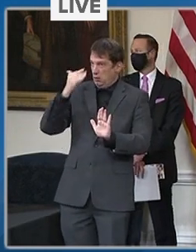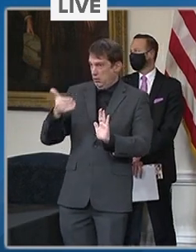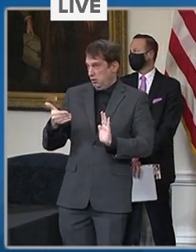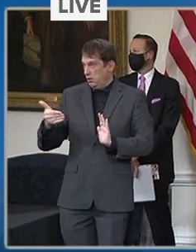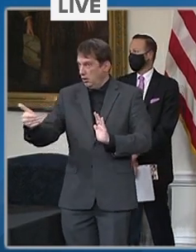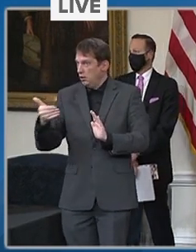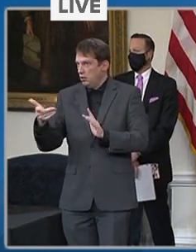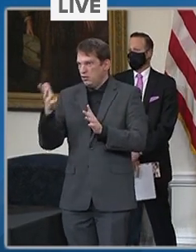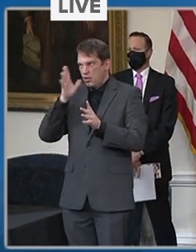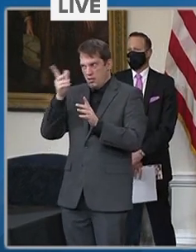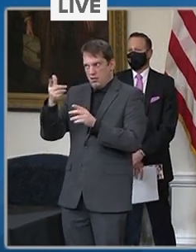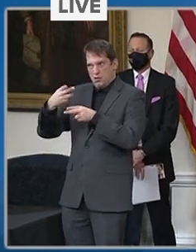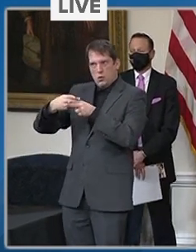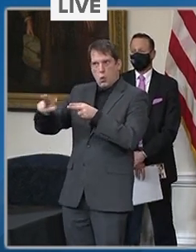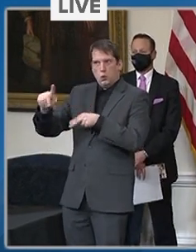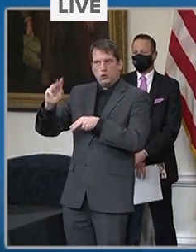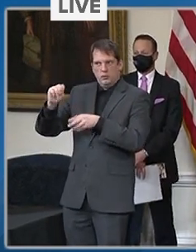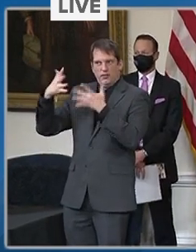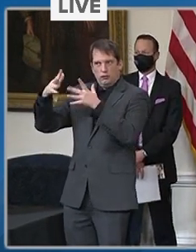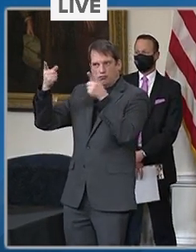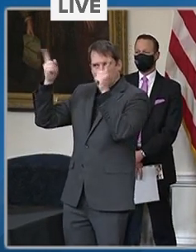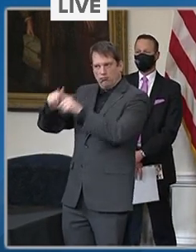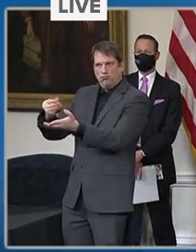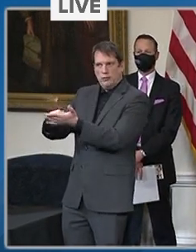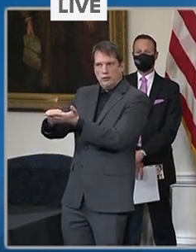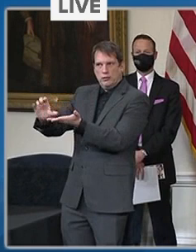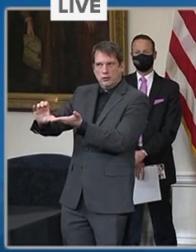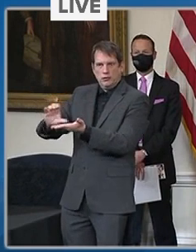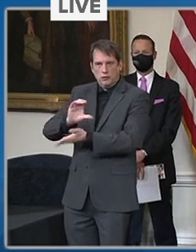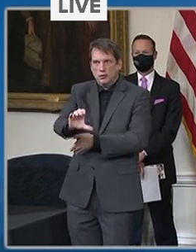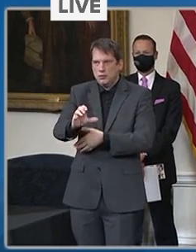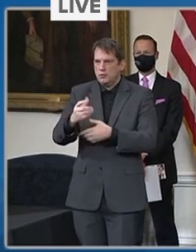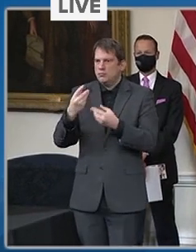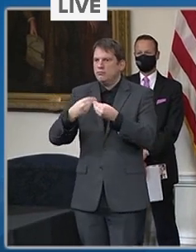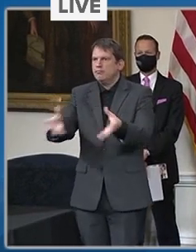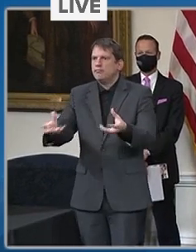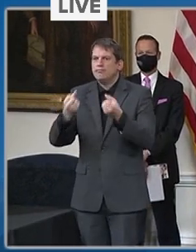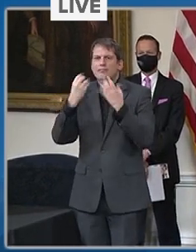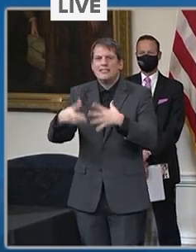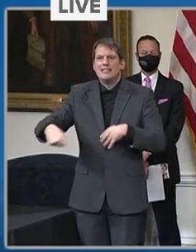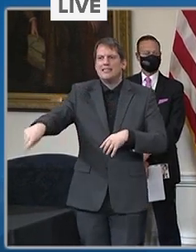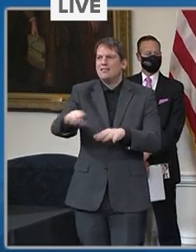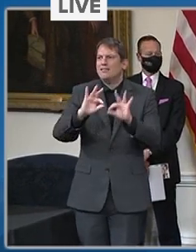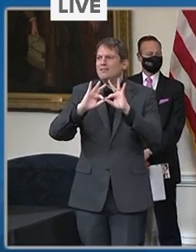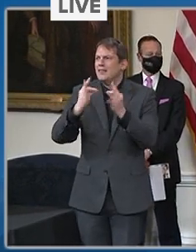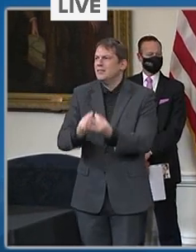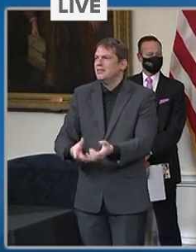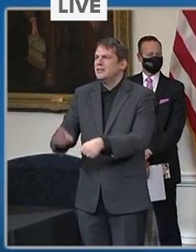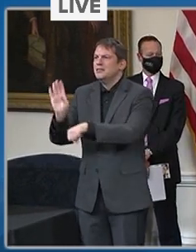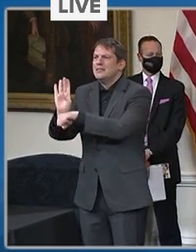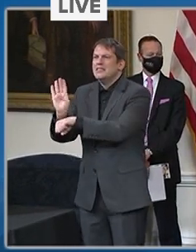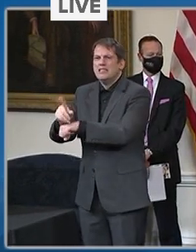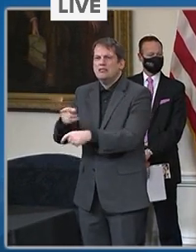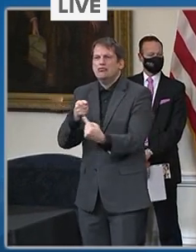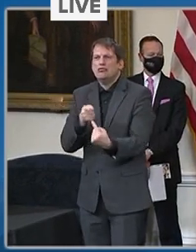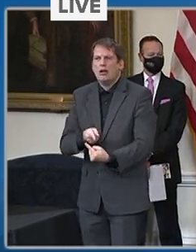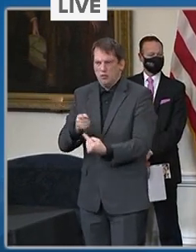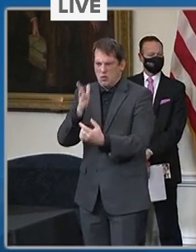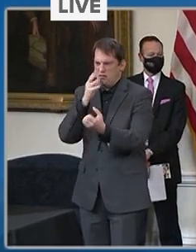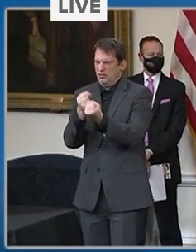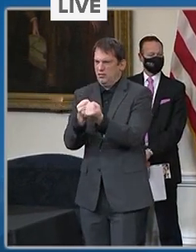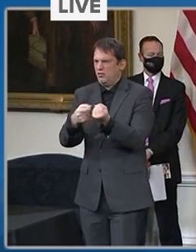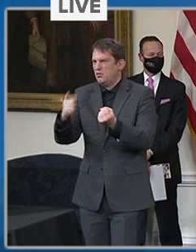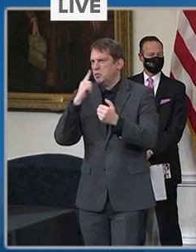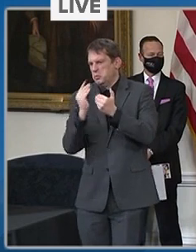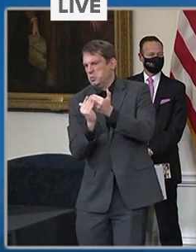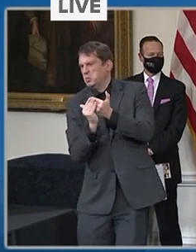help many of our struggling families and small businesses over the next few months. The state of Maryland has already